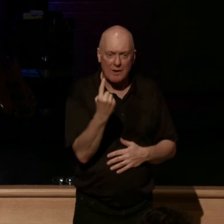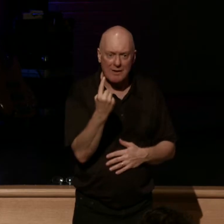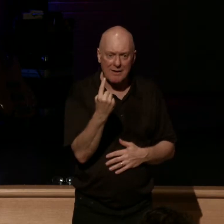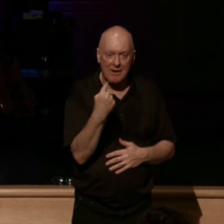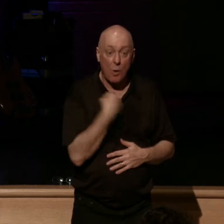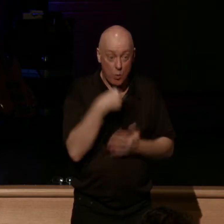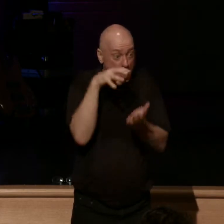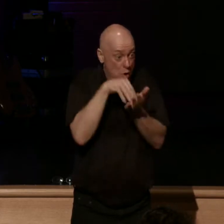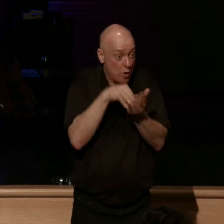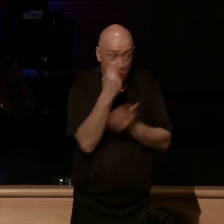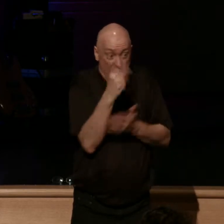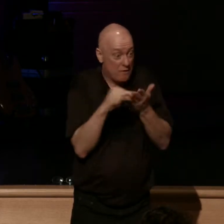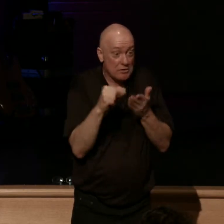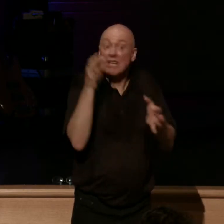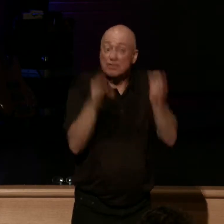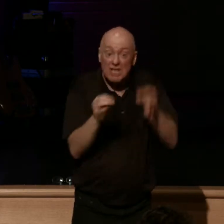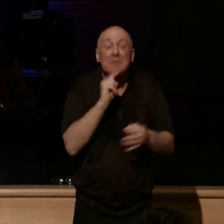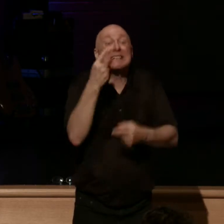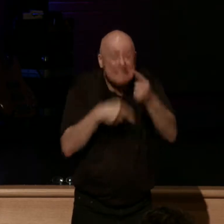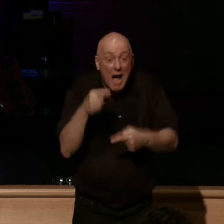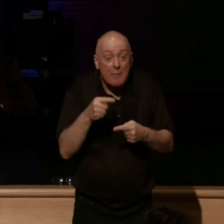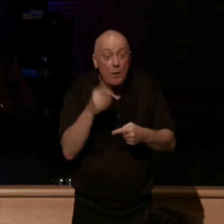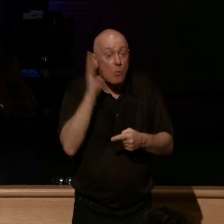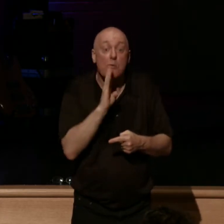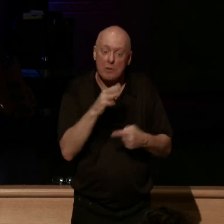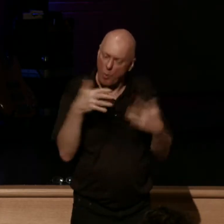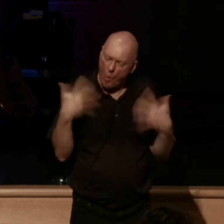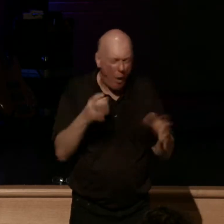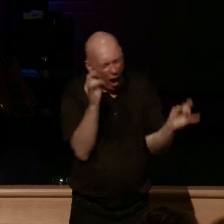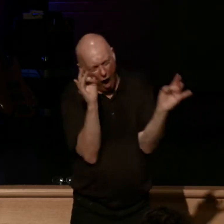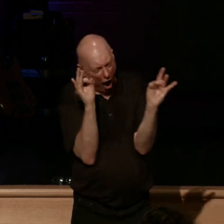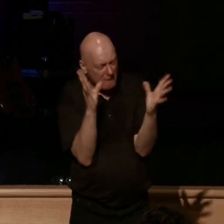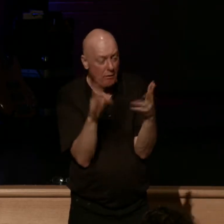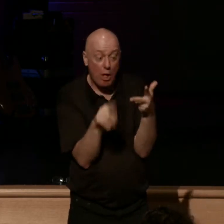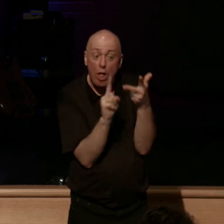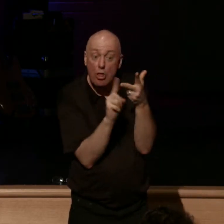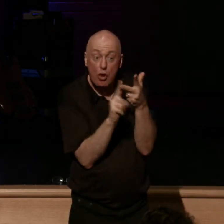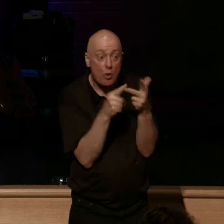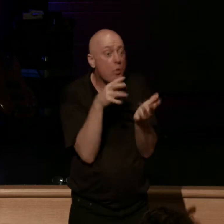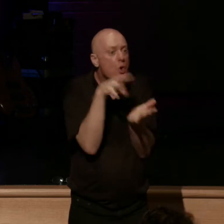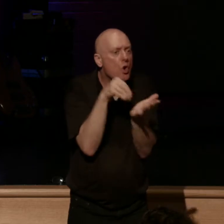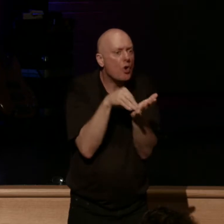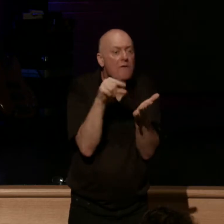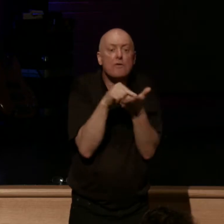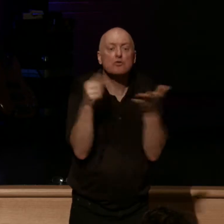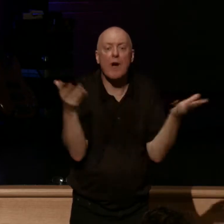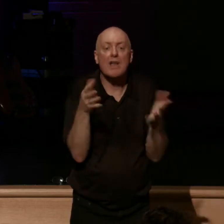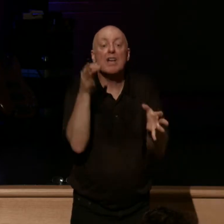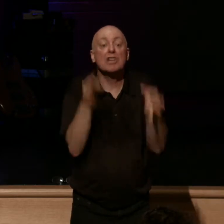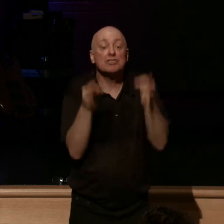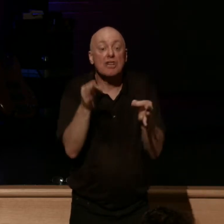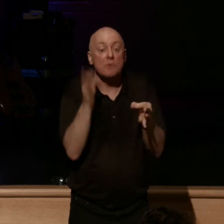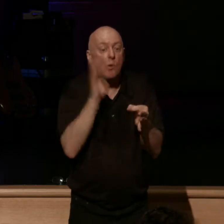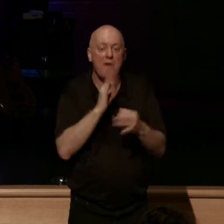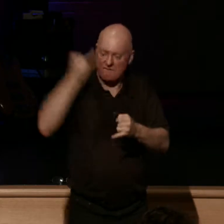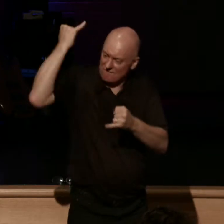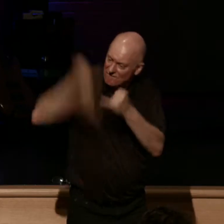We're learning here in this one verse, judgment is coming, judgment will be severe. And then notice, thirdly, we learn about this verse here is judgment will be